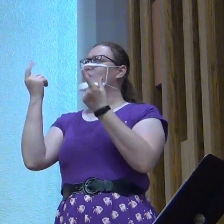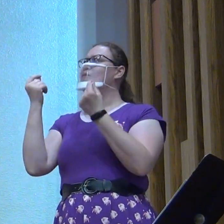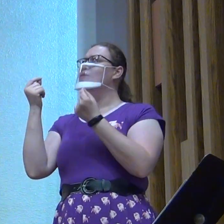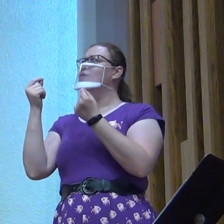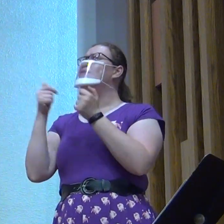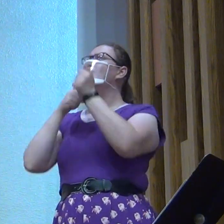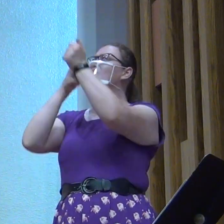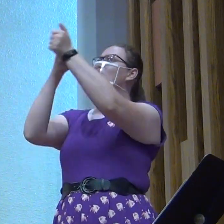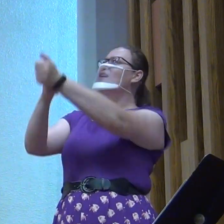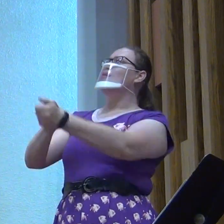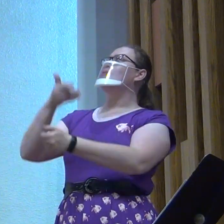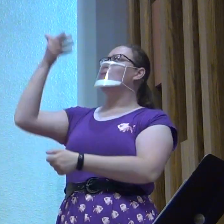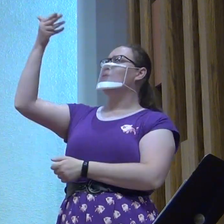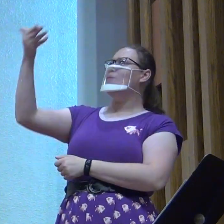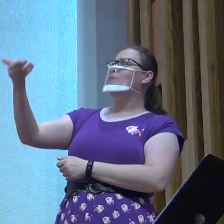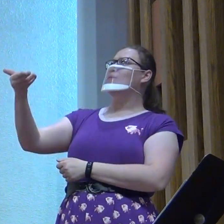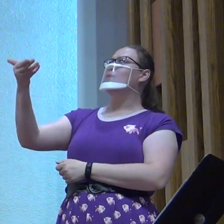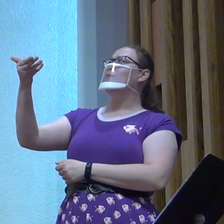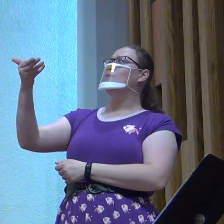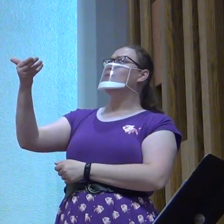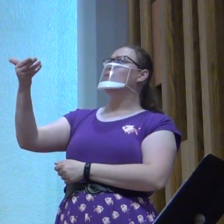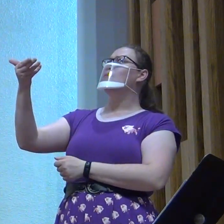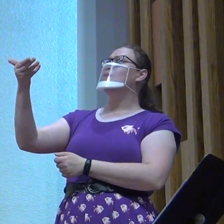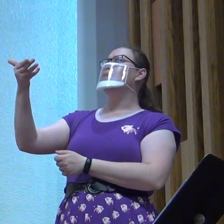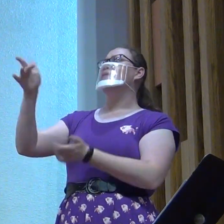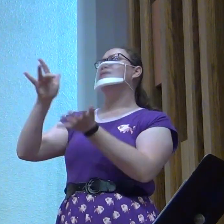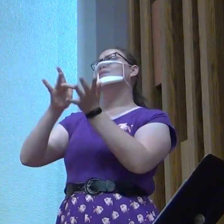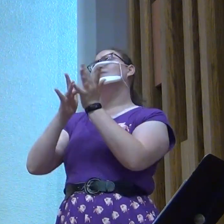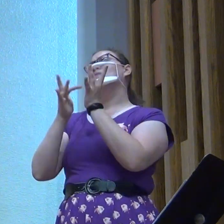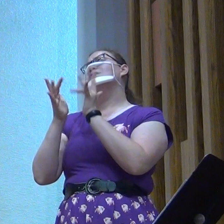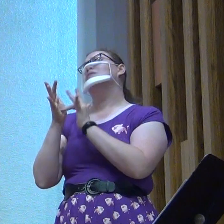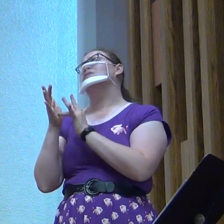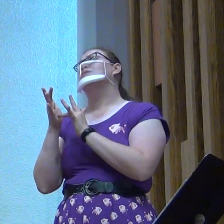follow you, Jesus,